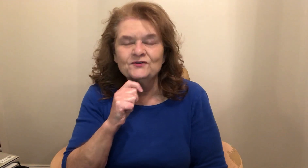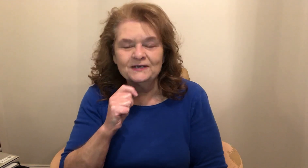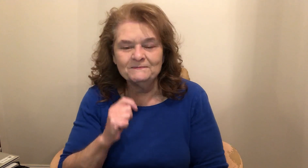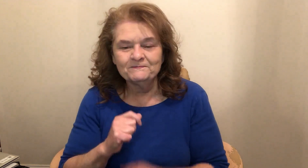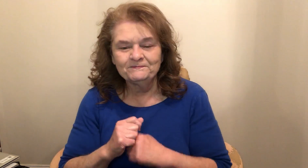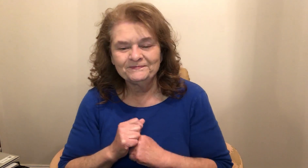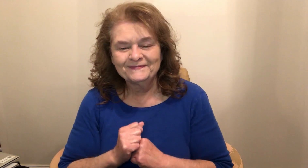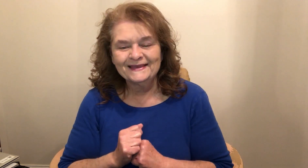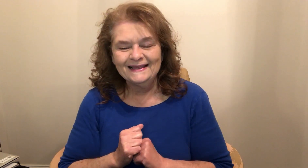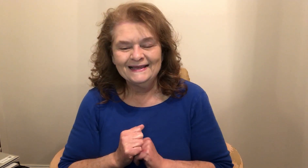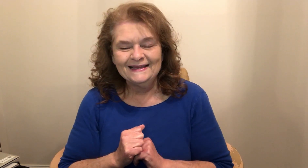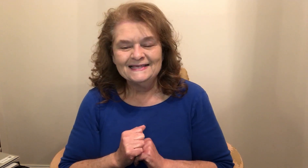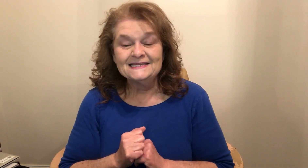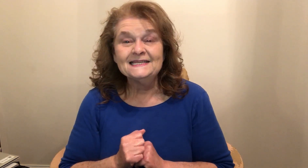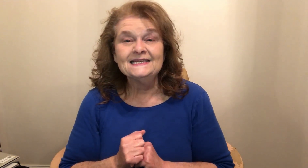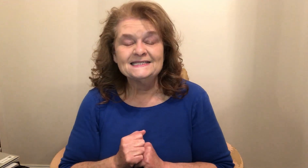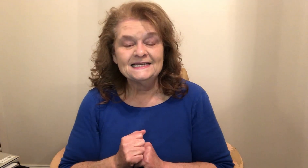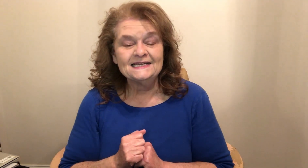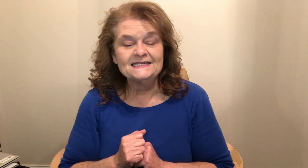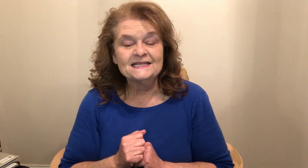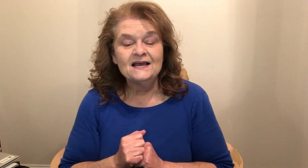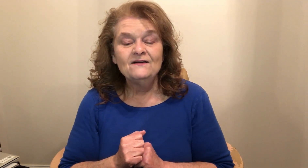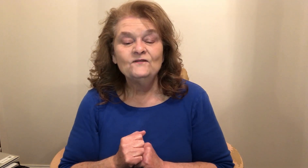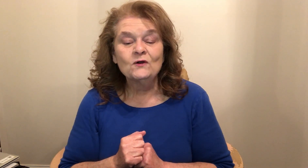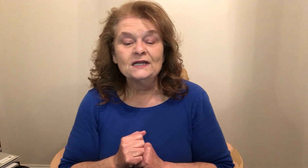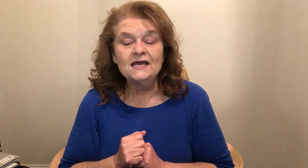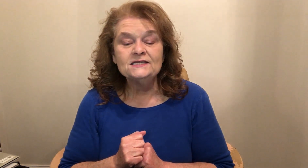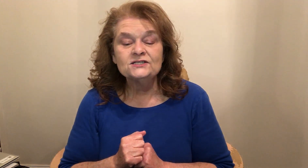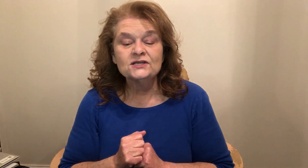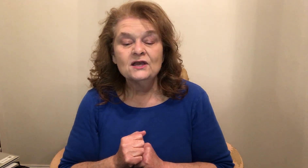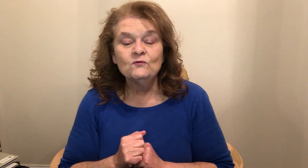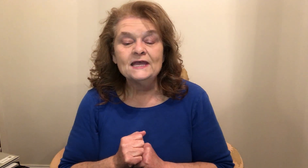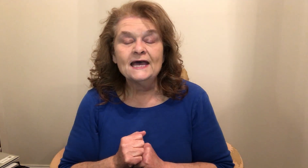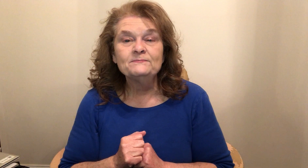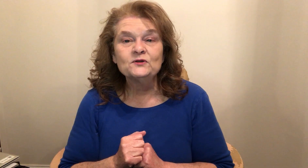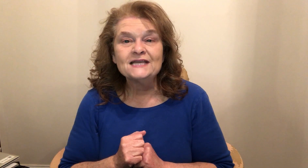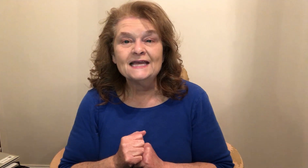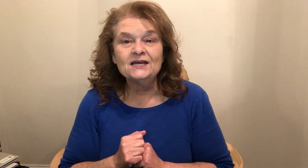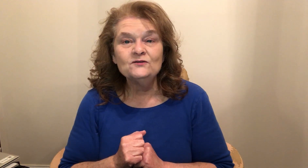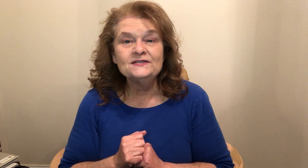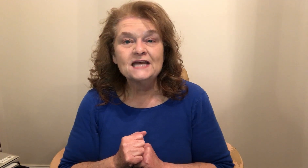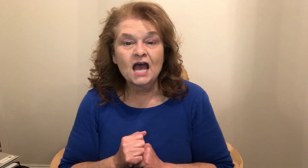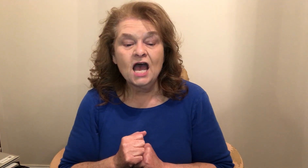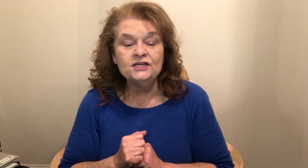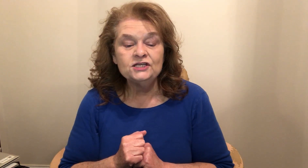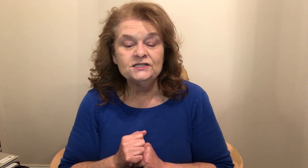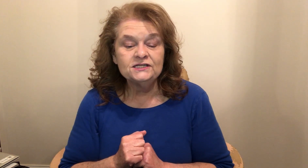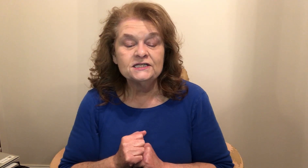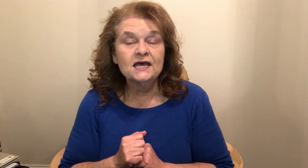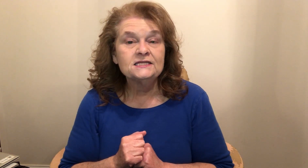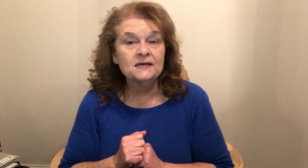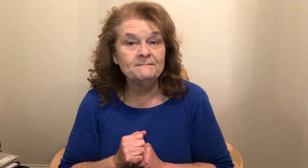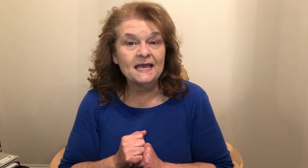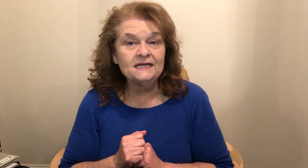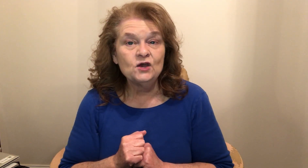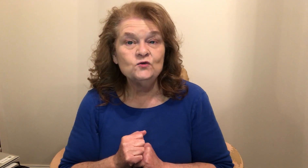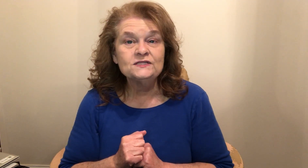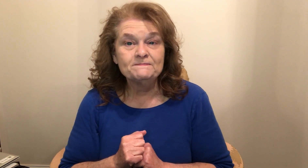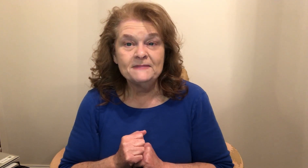cream. The sentence is, for lunch, we had potatoes, onions, tomatoes, meat,